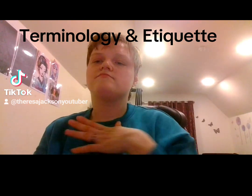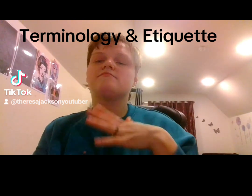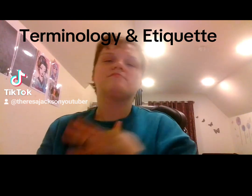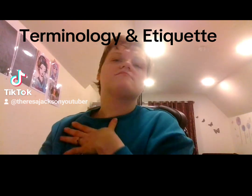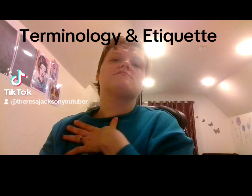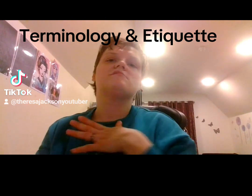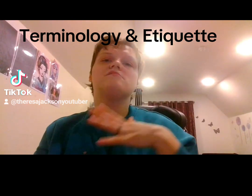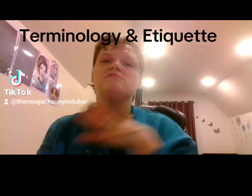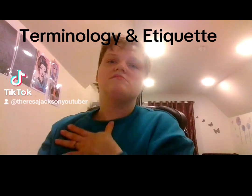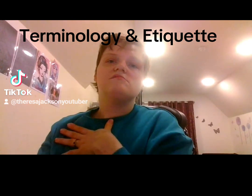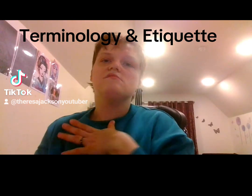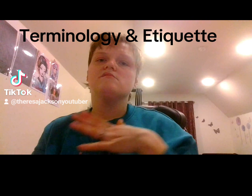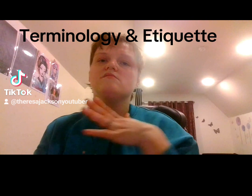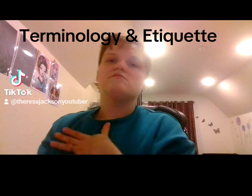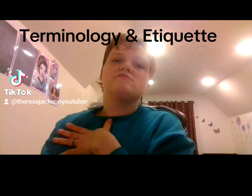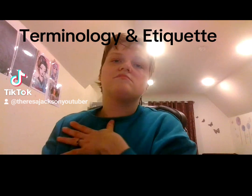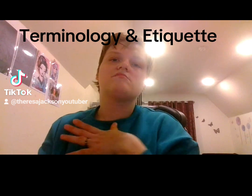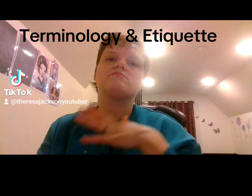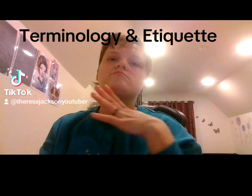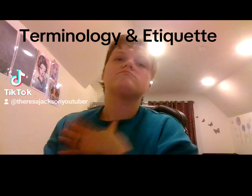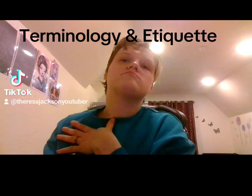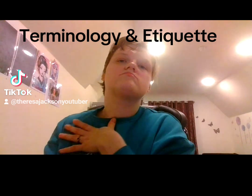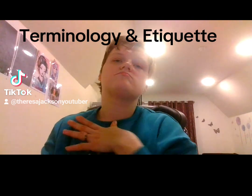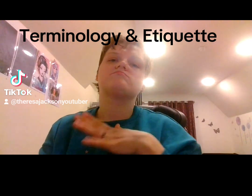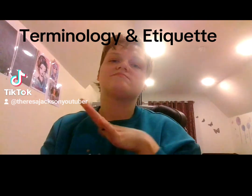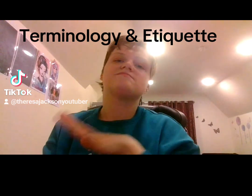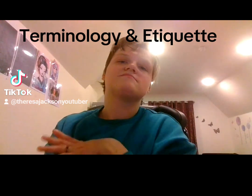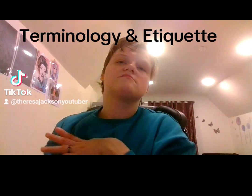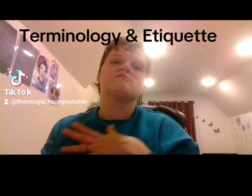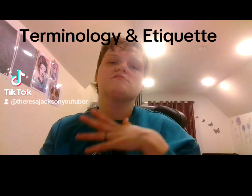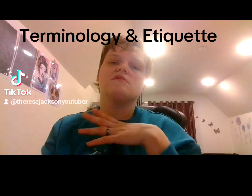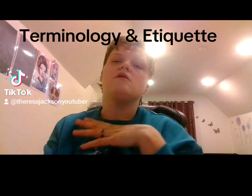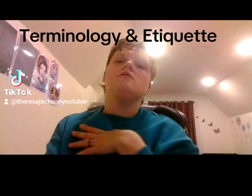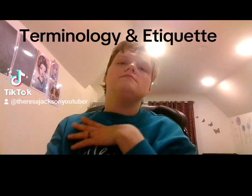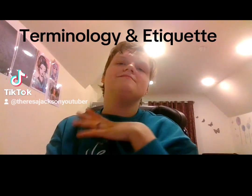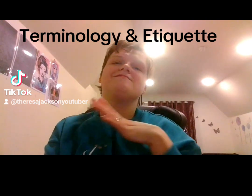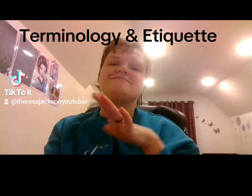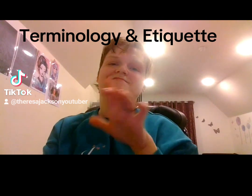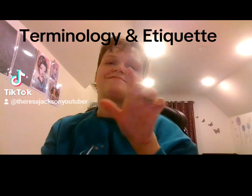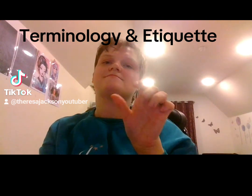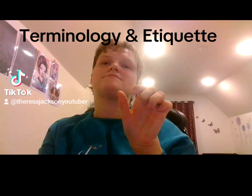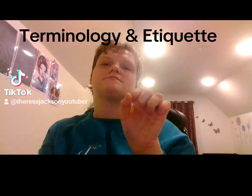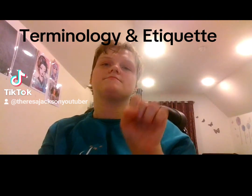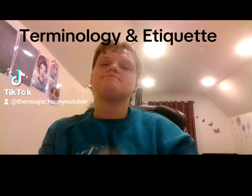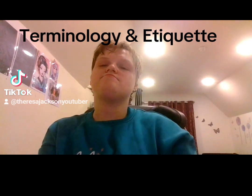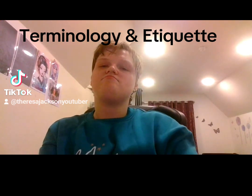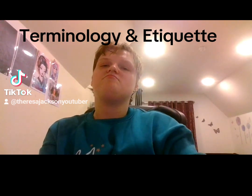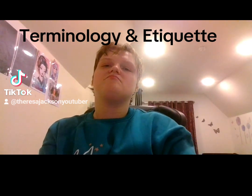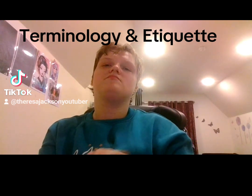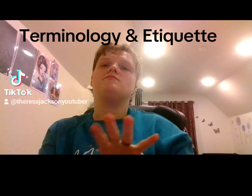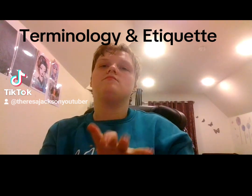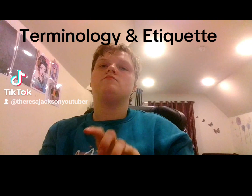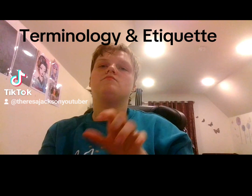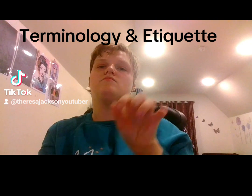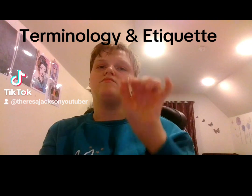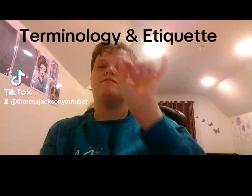Cerebral Palsy Sketch Artist and on TikTok at TJ Art Gallery. I hope